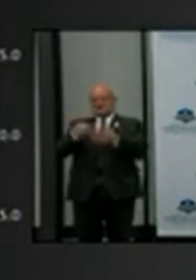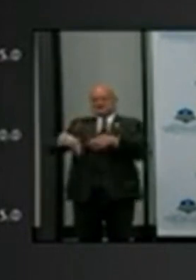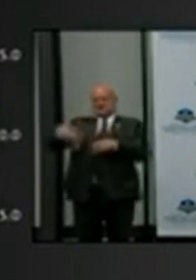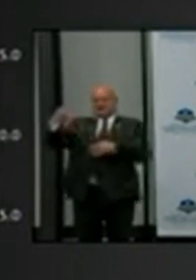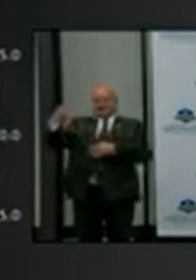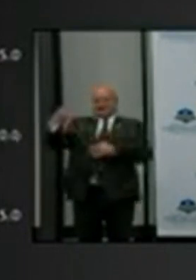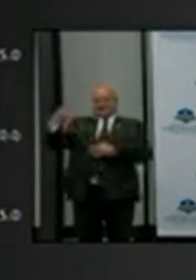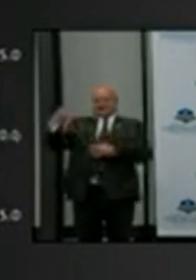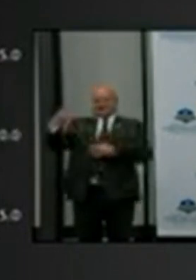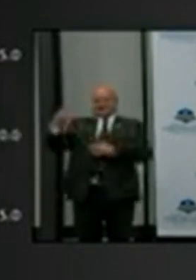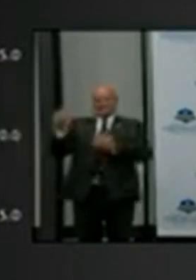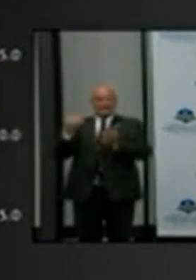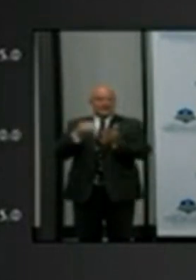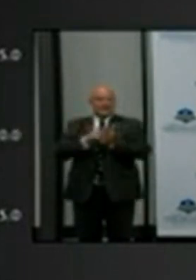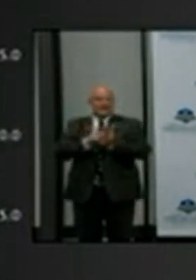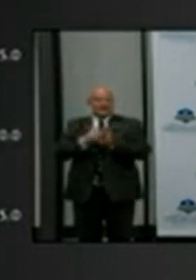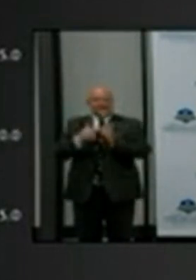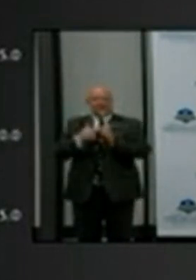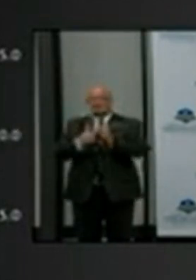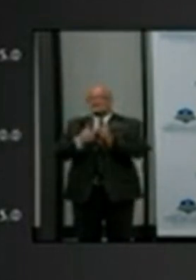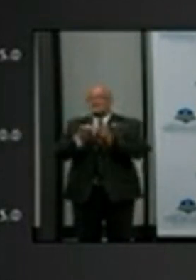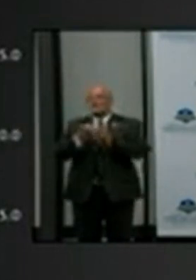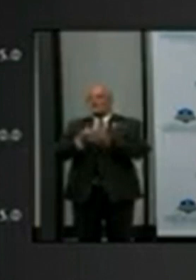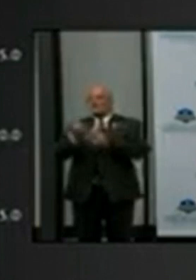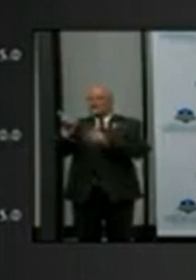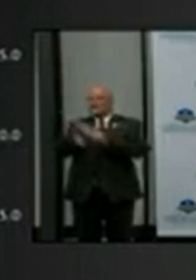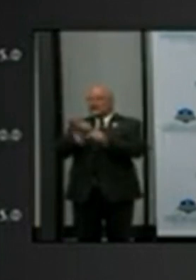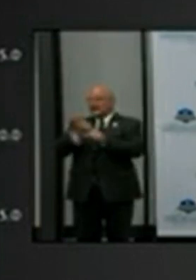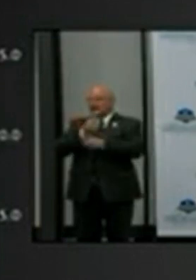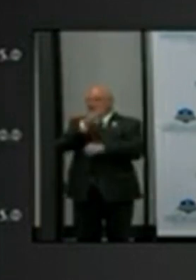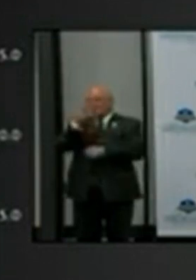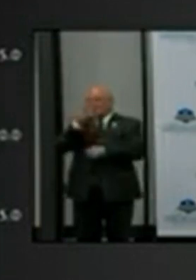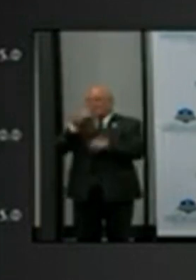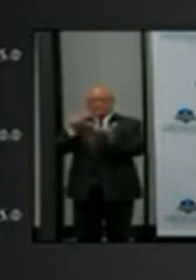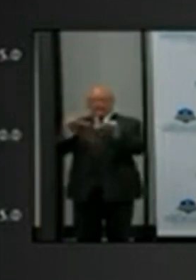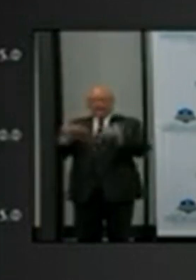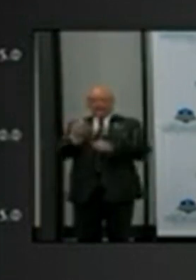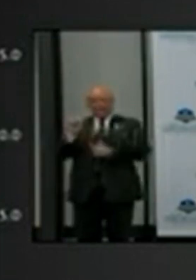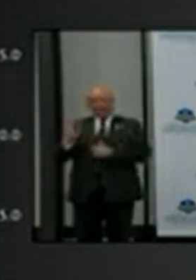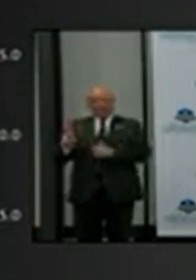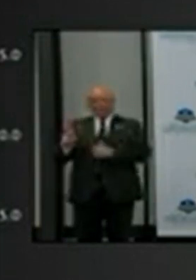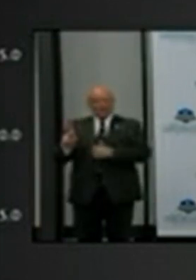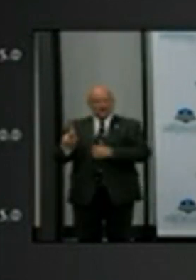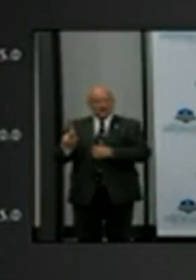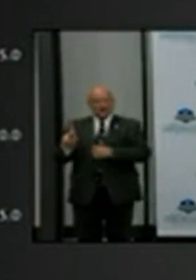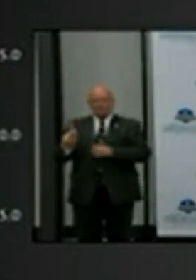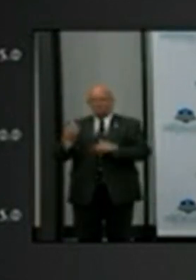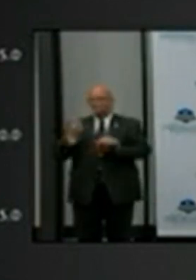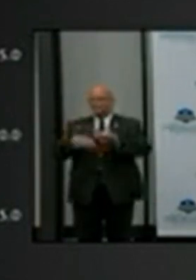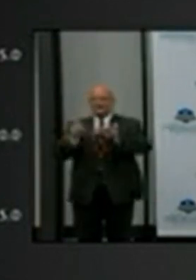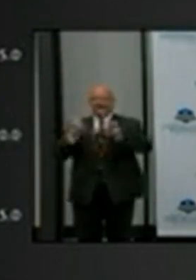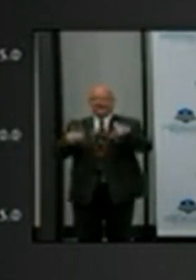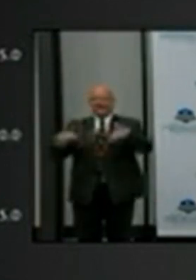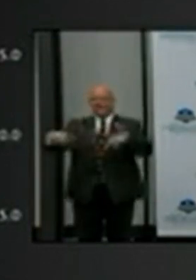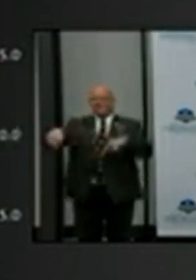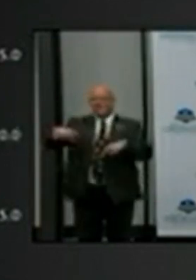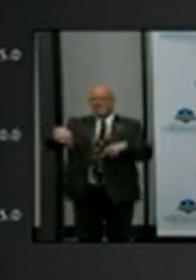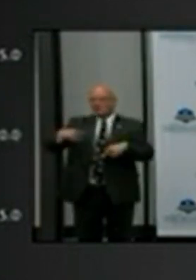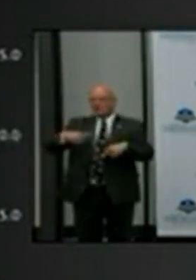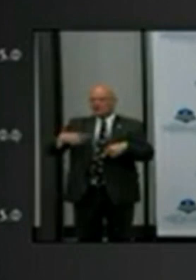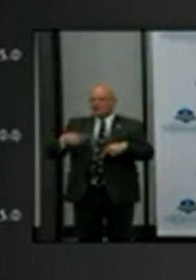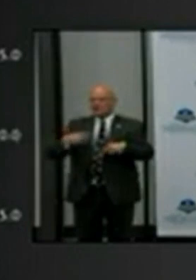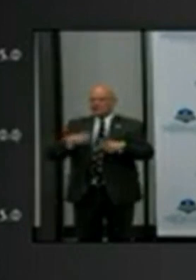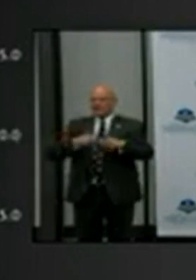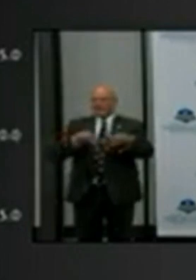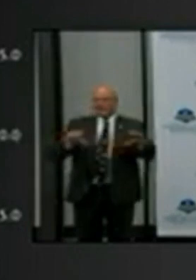high. Again, it shows that in every rural area of Arkansas, you cannot go anywhere that there's not either